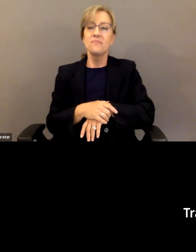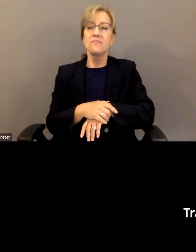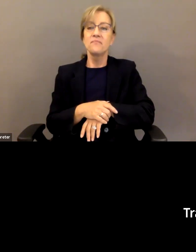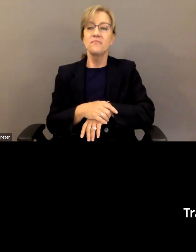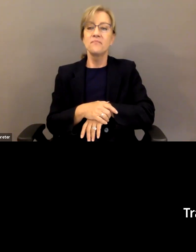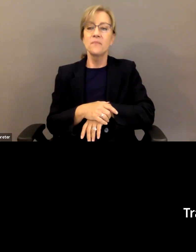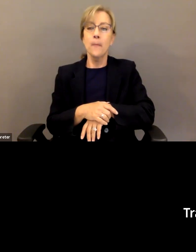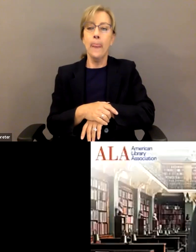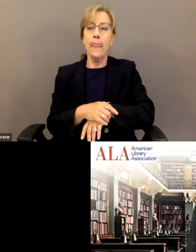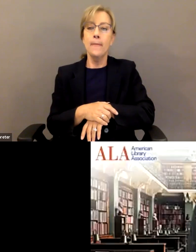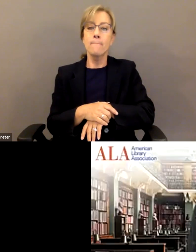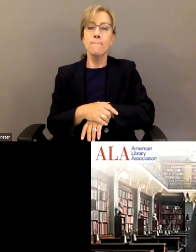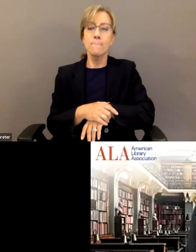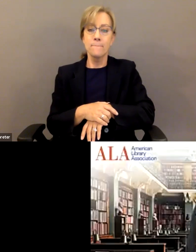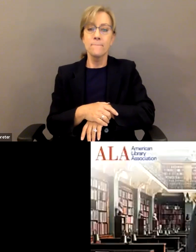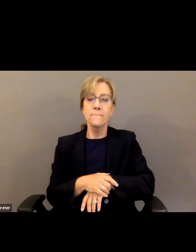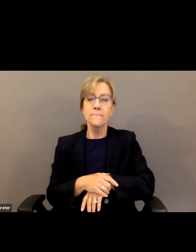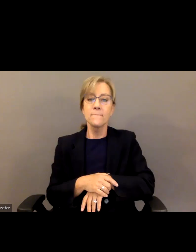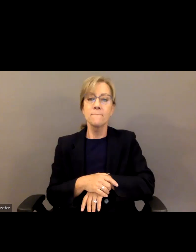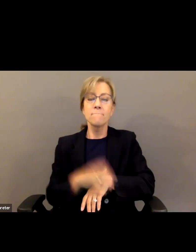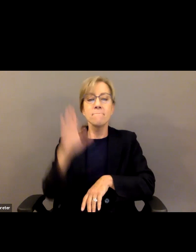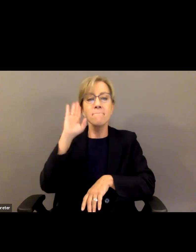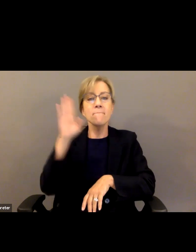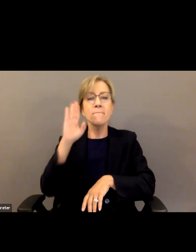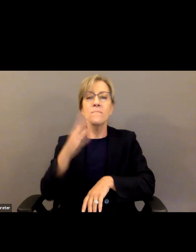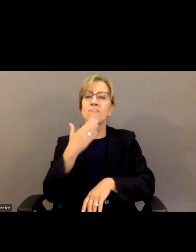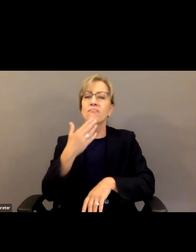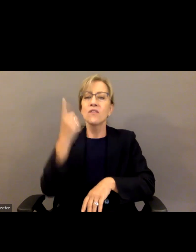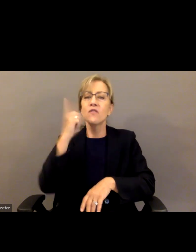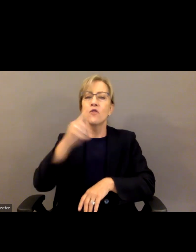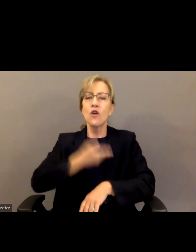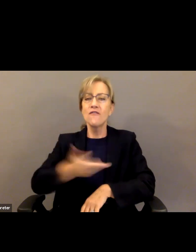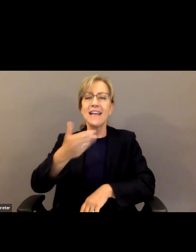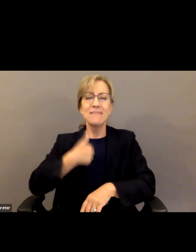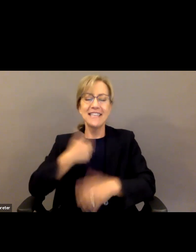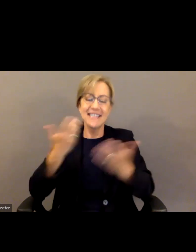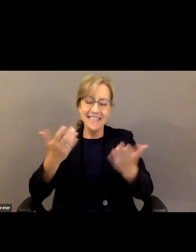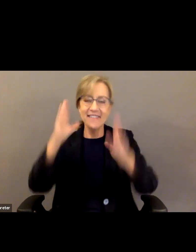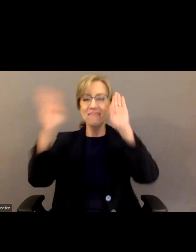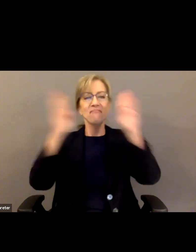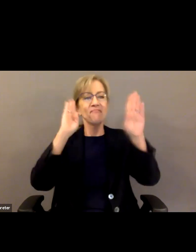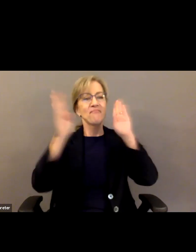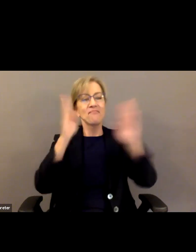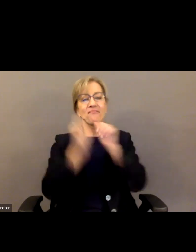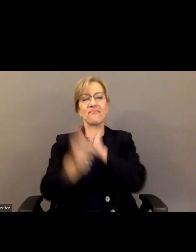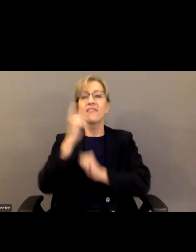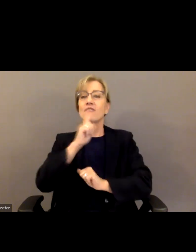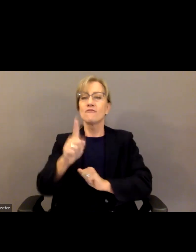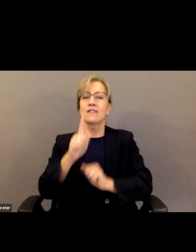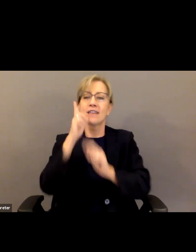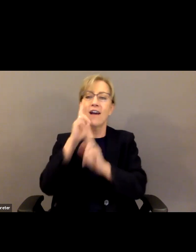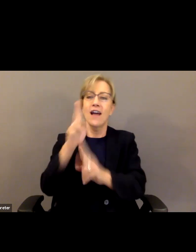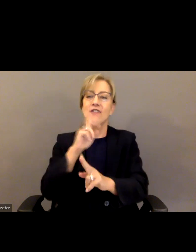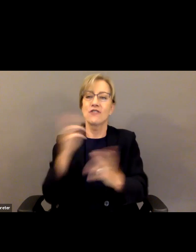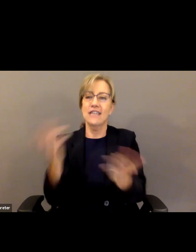Thank you. Thank you so much for having me, and hello everyone. It's really an honor to be